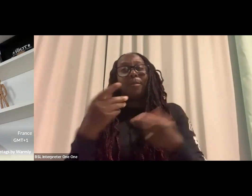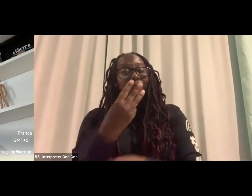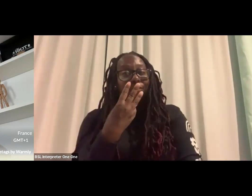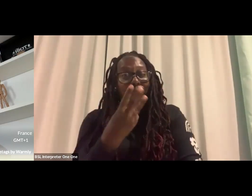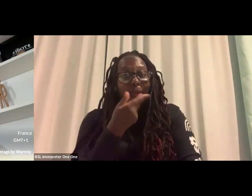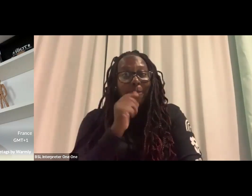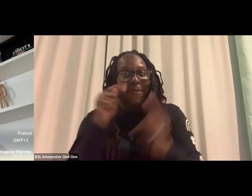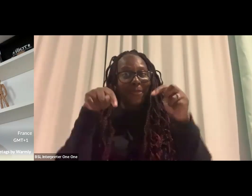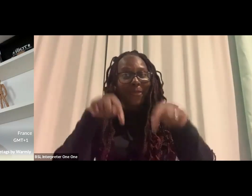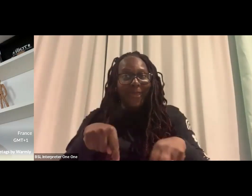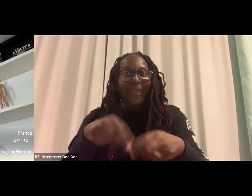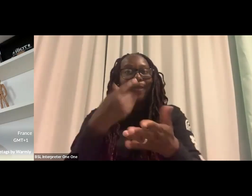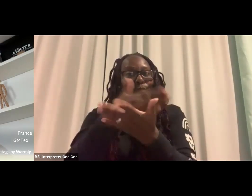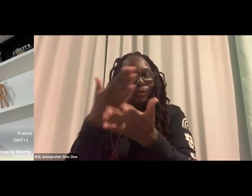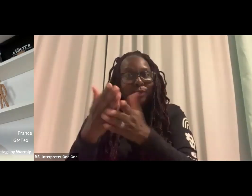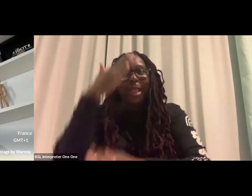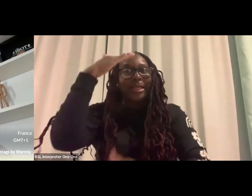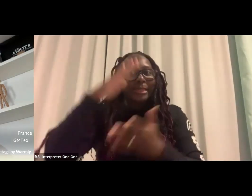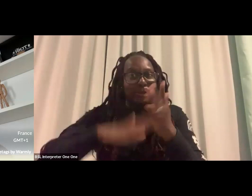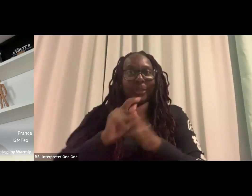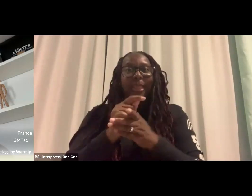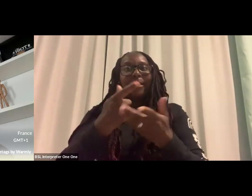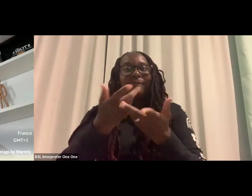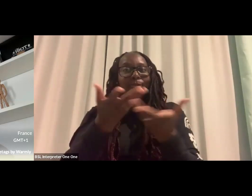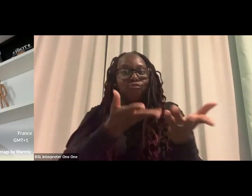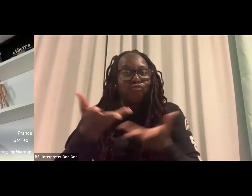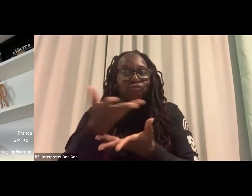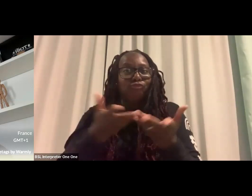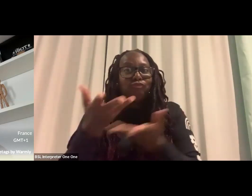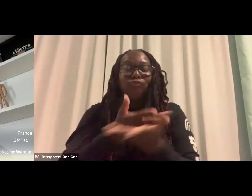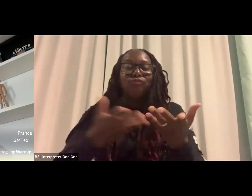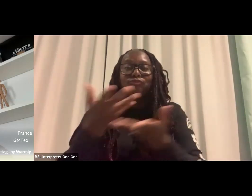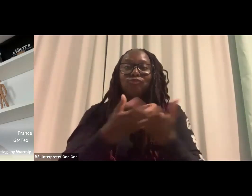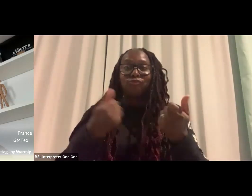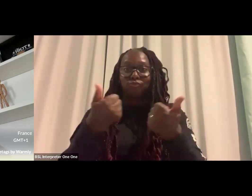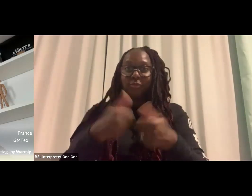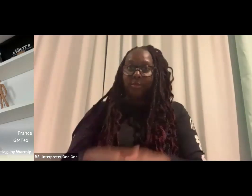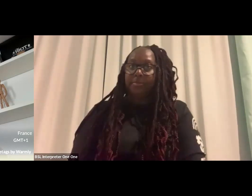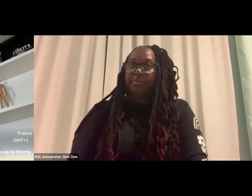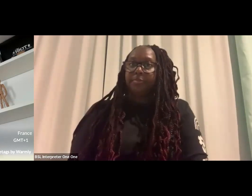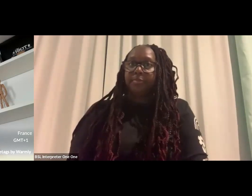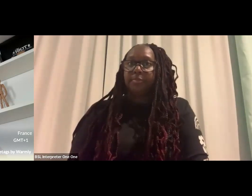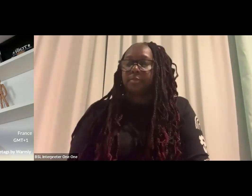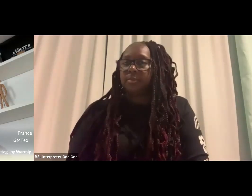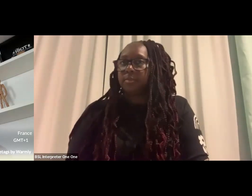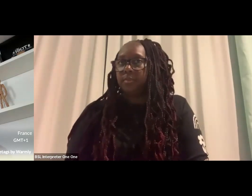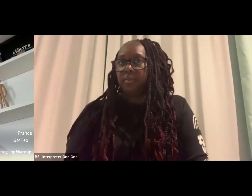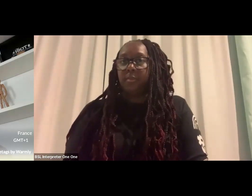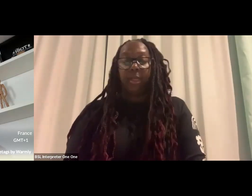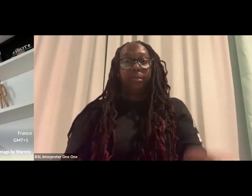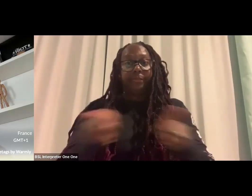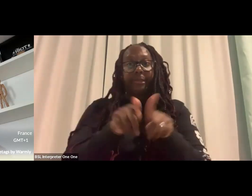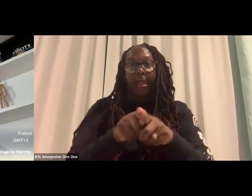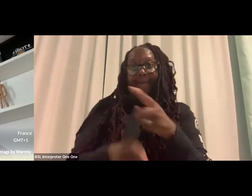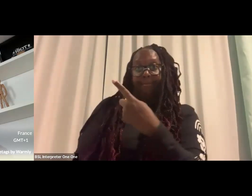them are with us here today to share their story from their locality. And also, so in addition to these videos,